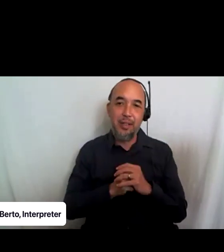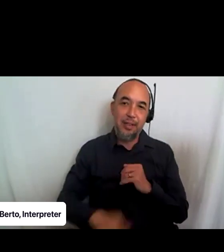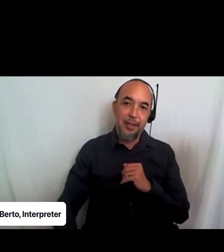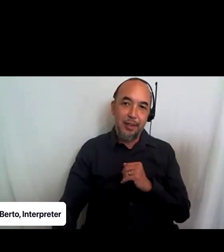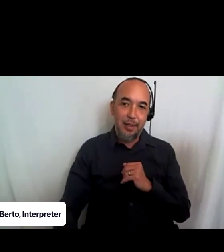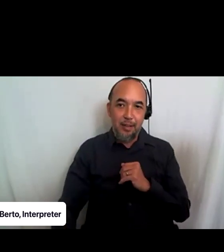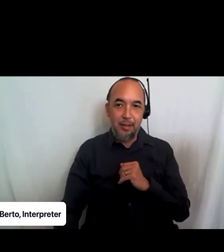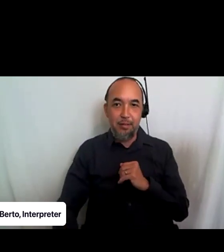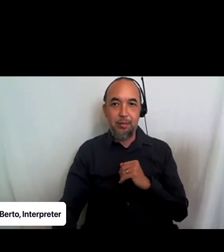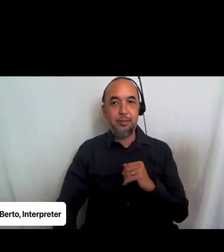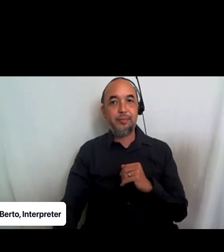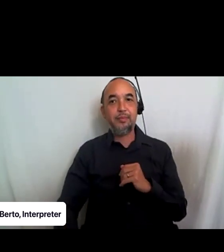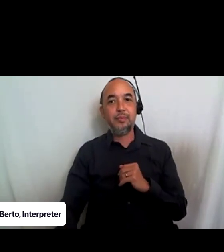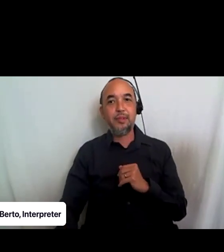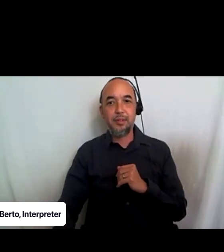want.